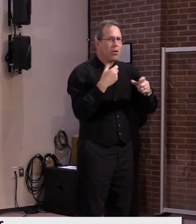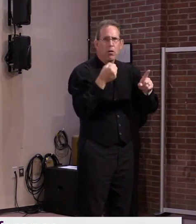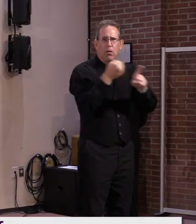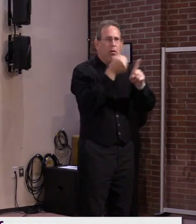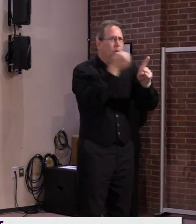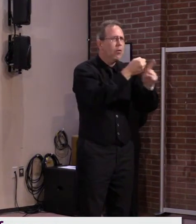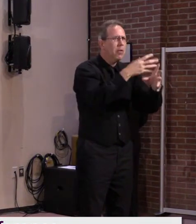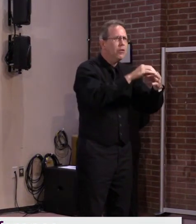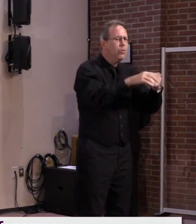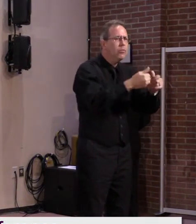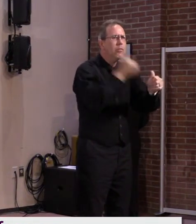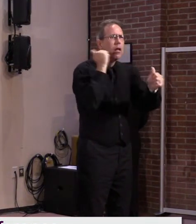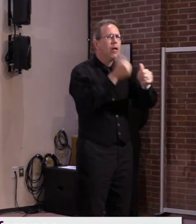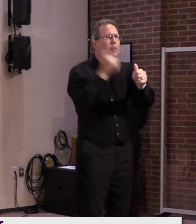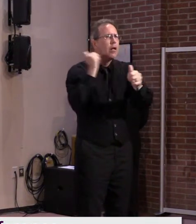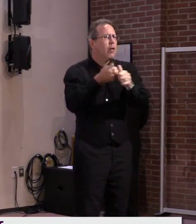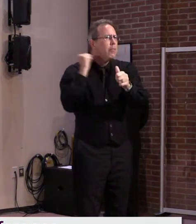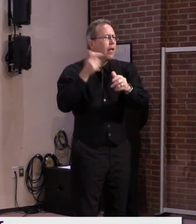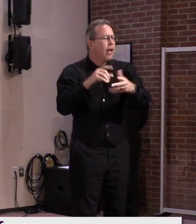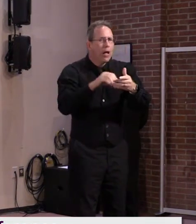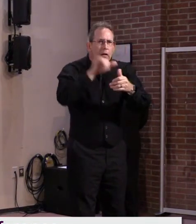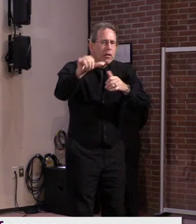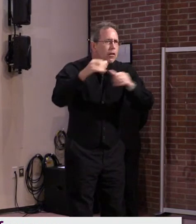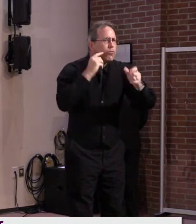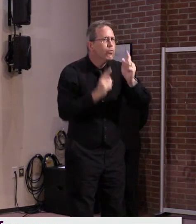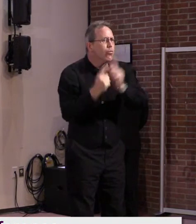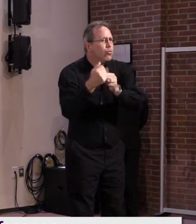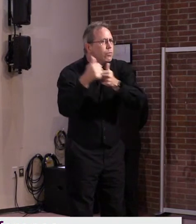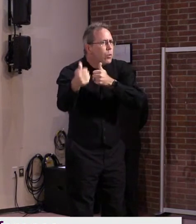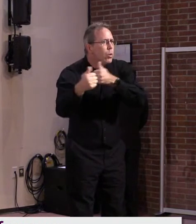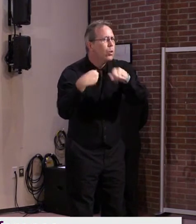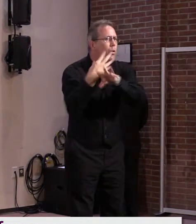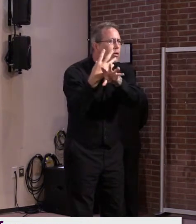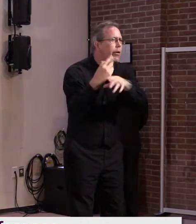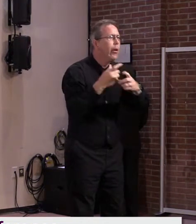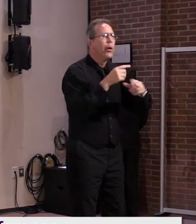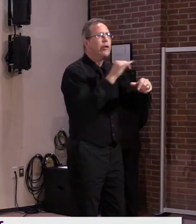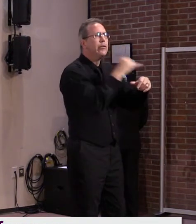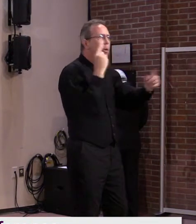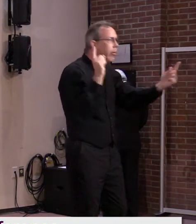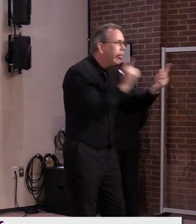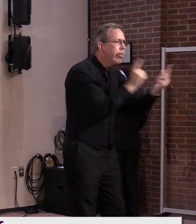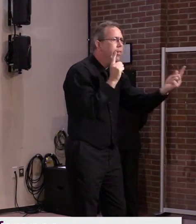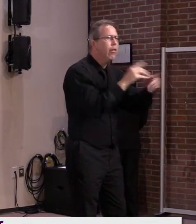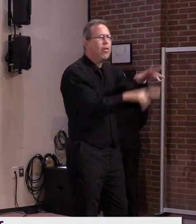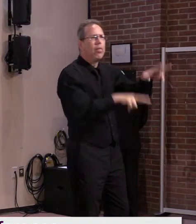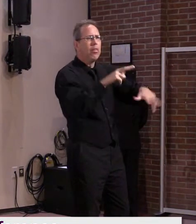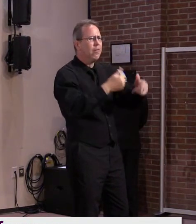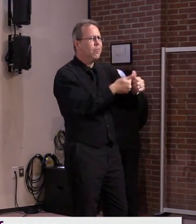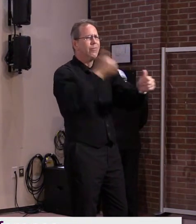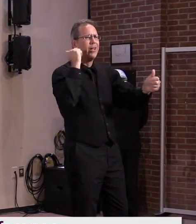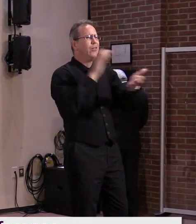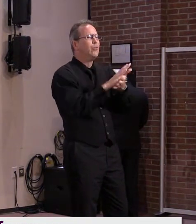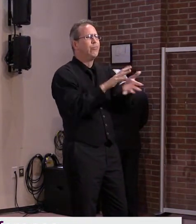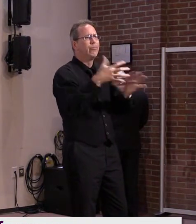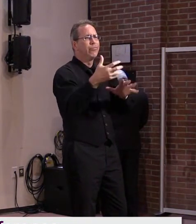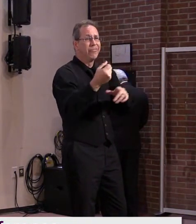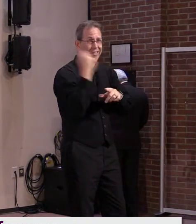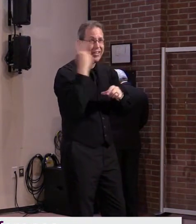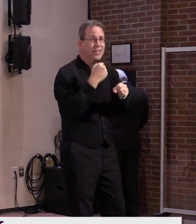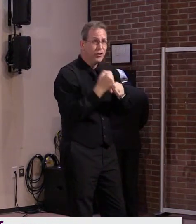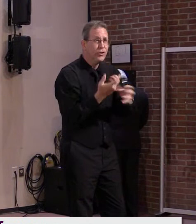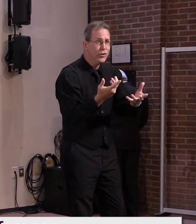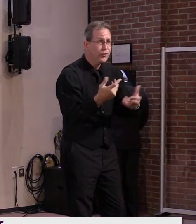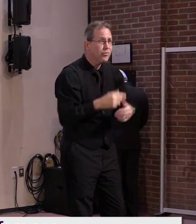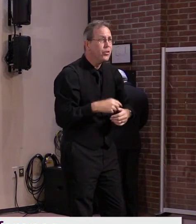coming weeks, we will be expanding our testing program for schools. The goal of these programs is to return students who are close contacts back